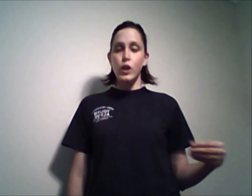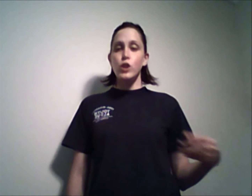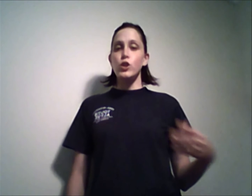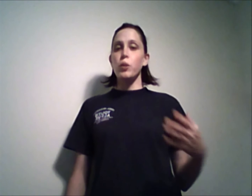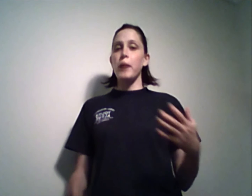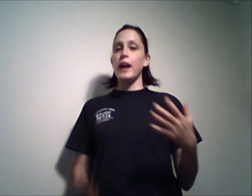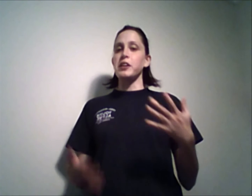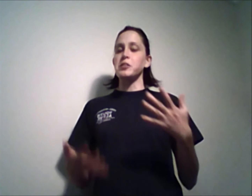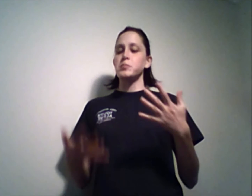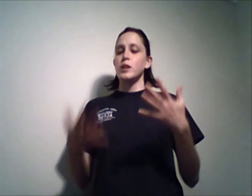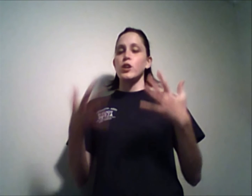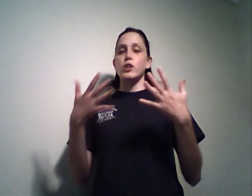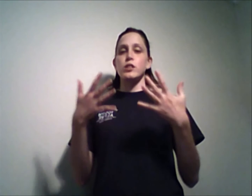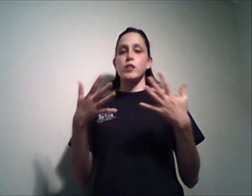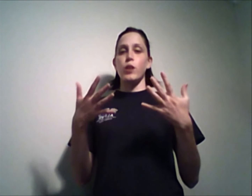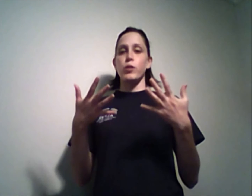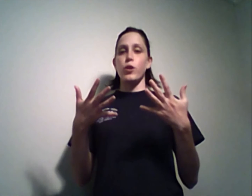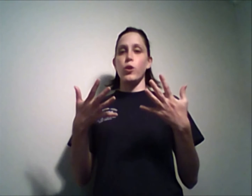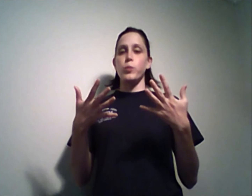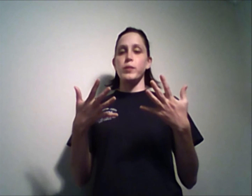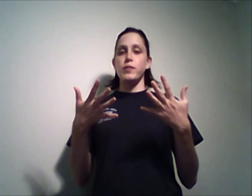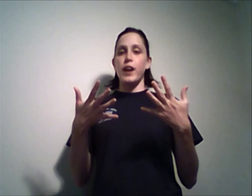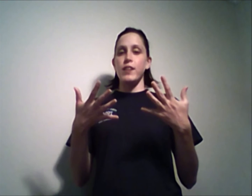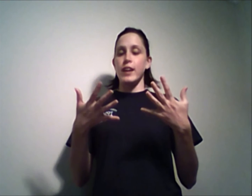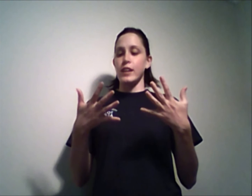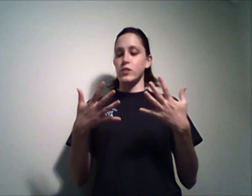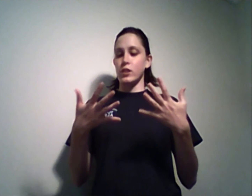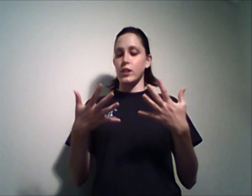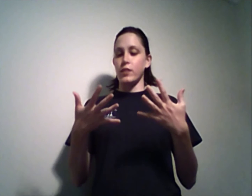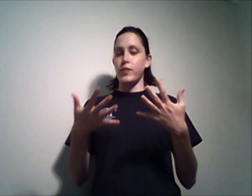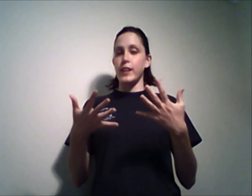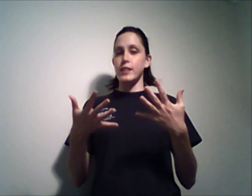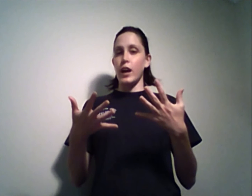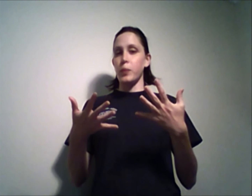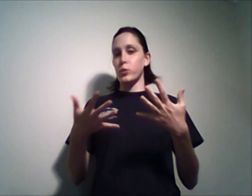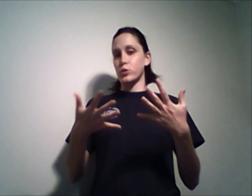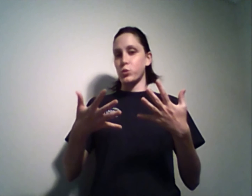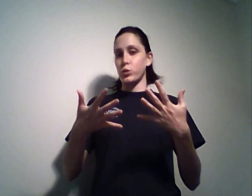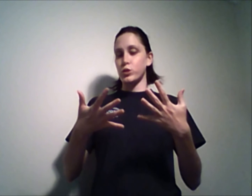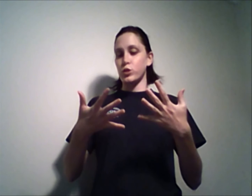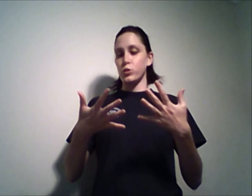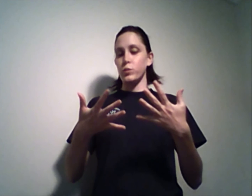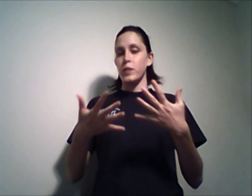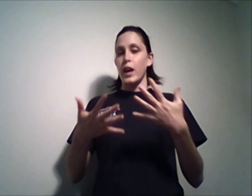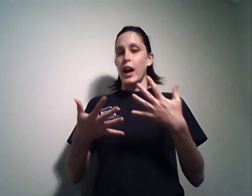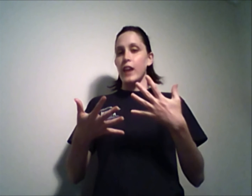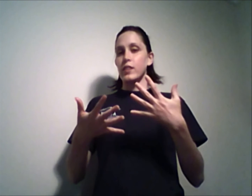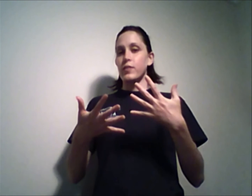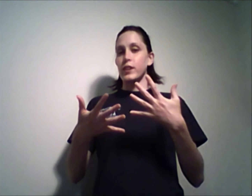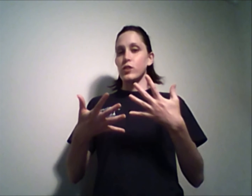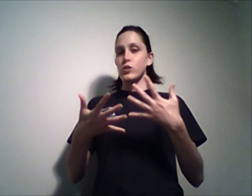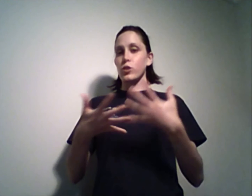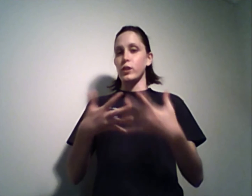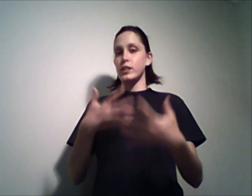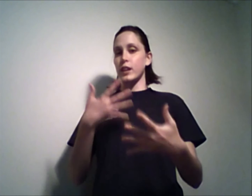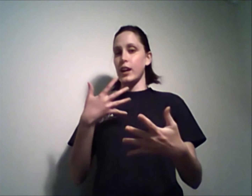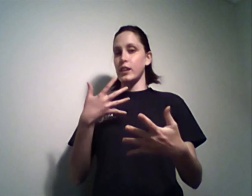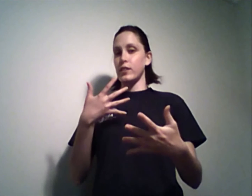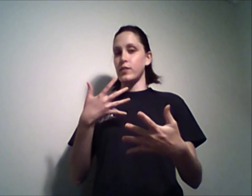No matter. You're going to start with open 5 hands. They're going to face up or towards you. And the fingers are going to kind